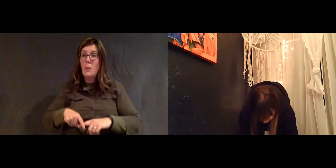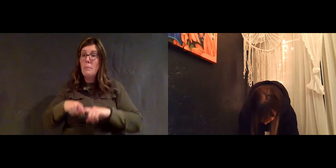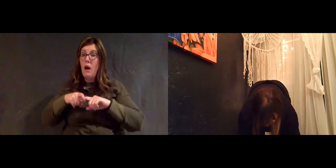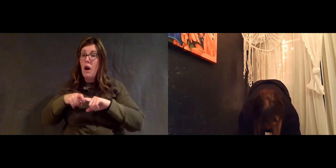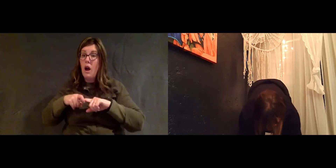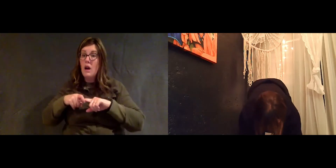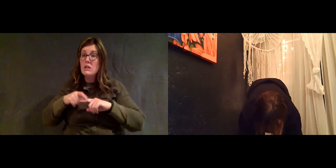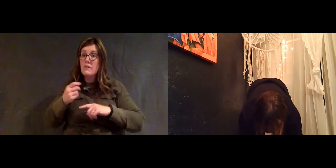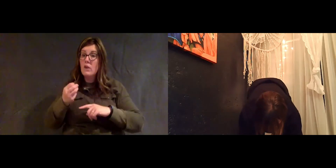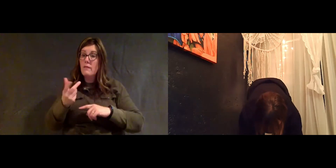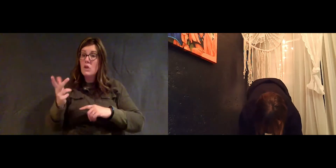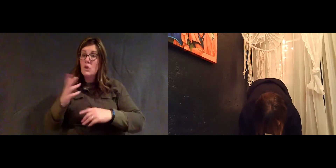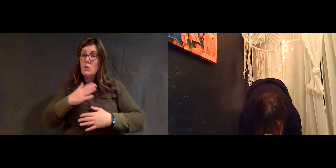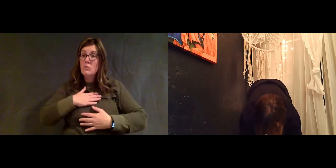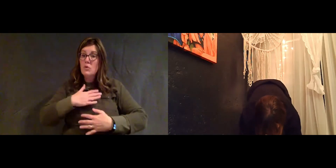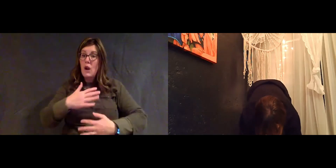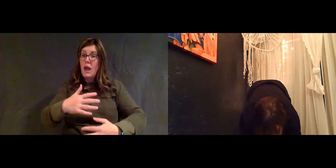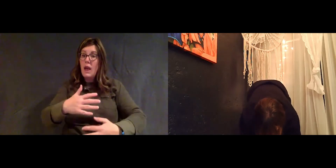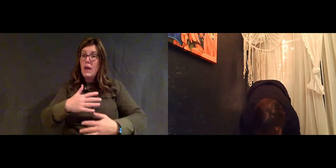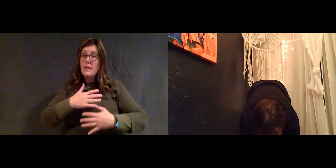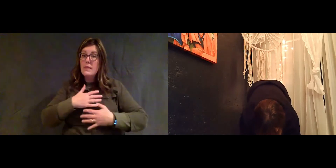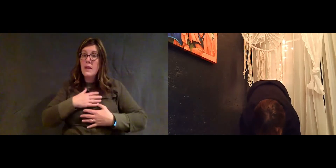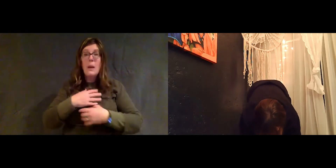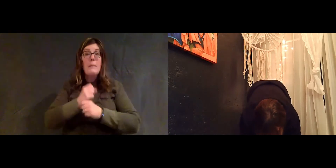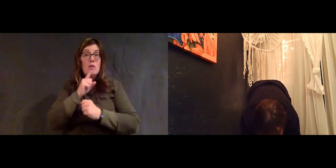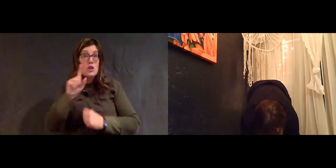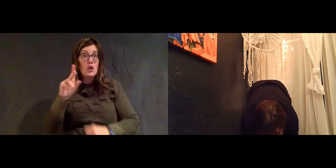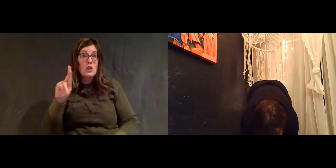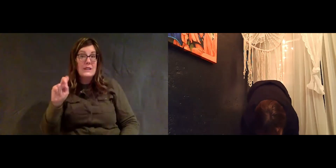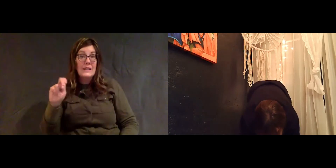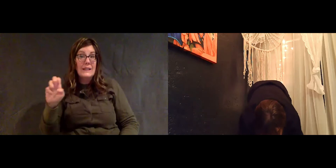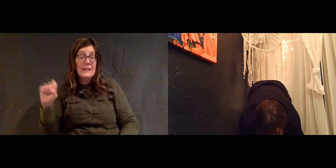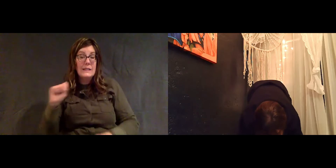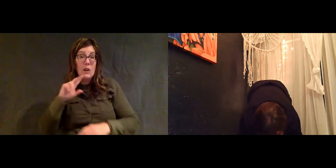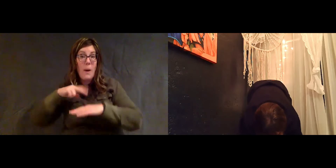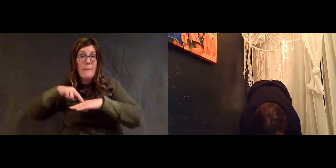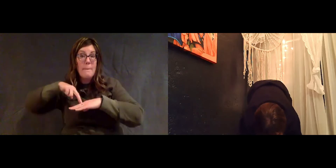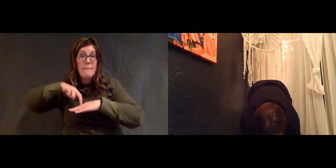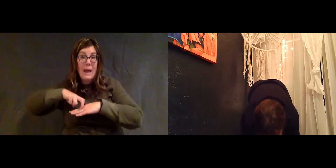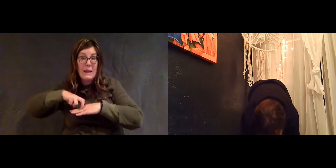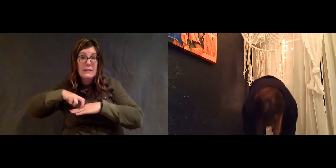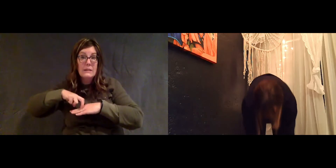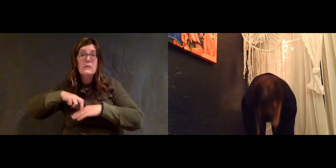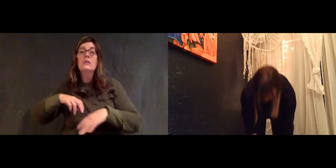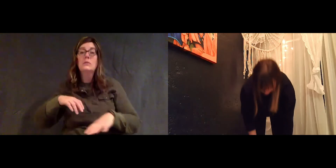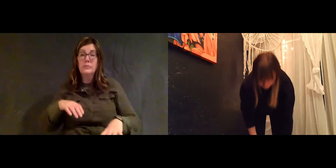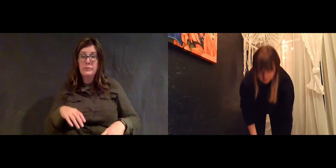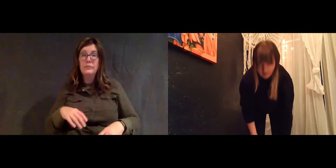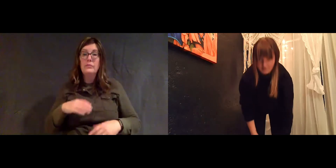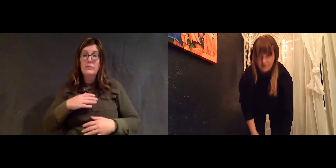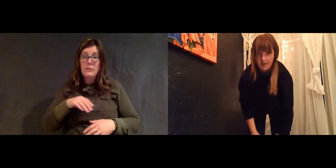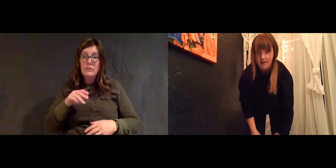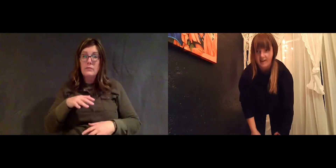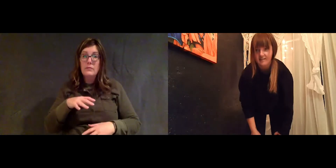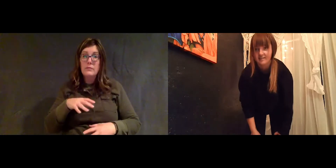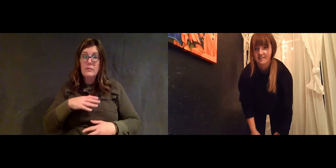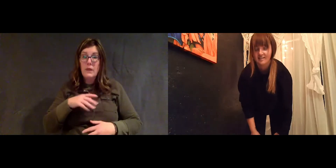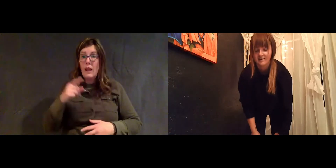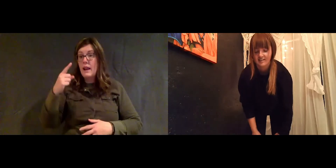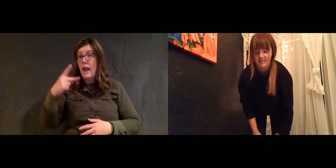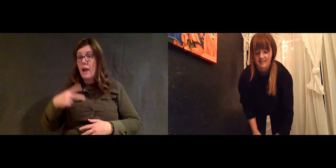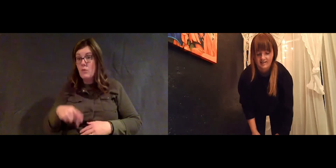breaths. Make sure your knees are bent a lot. Your hands can just kind of dangle. And then inhale up halfway again.